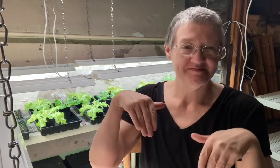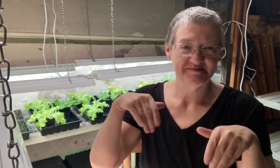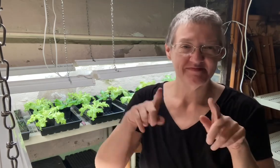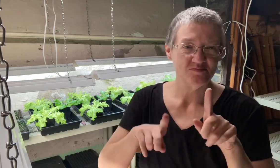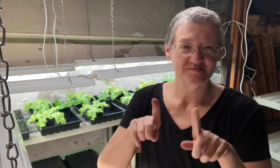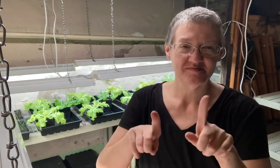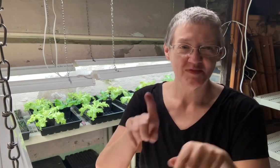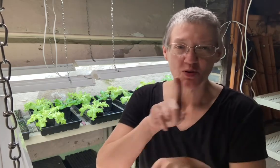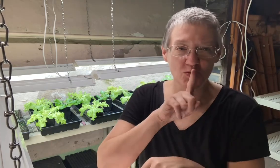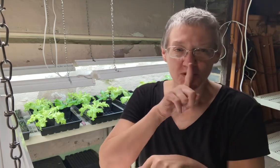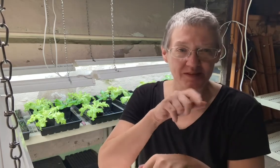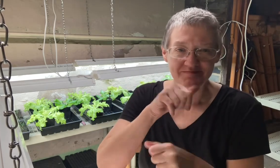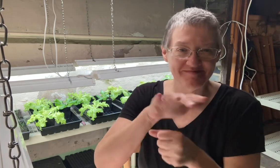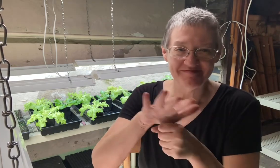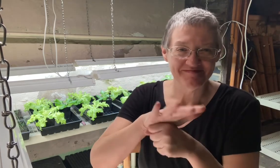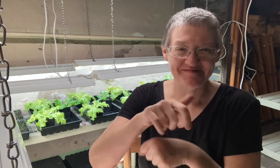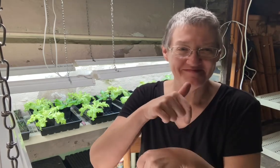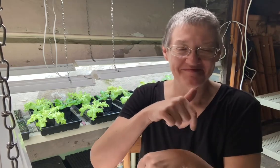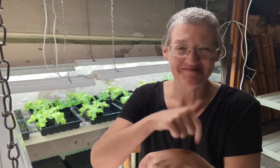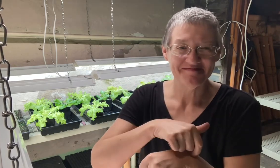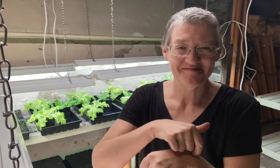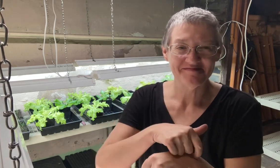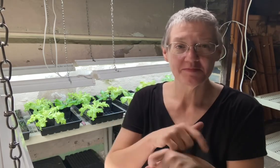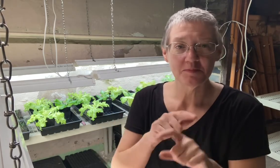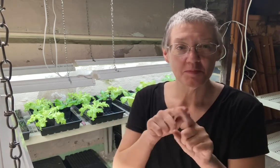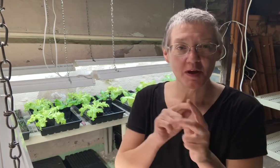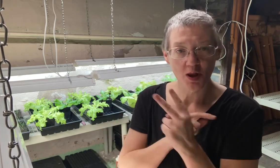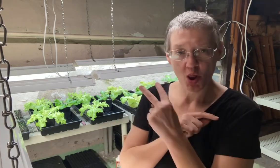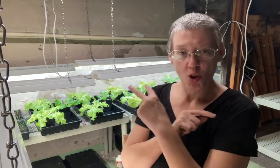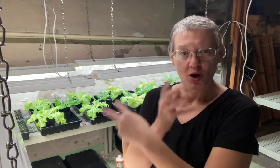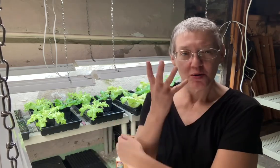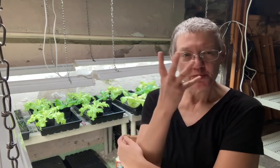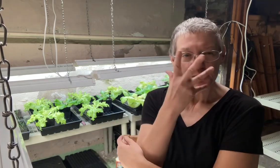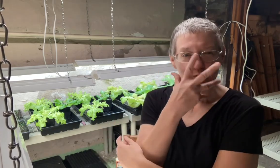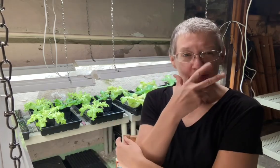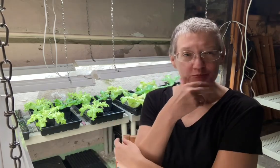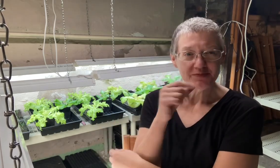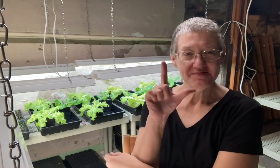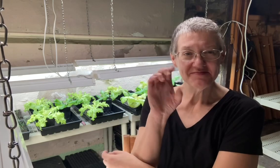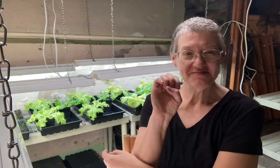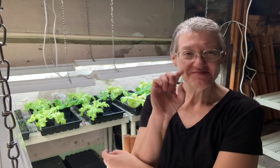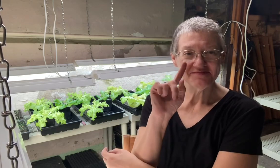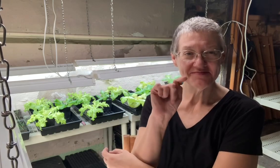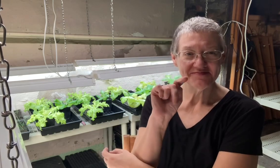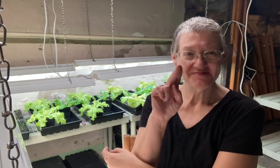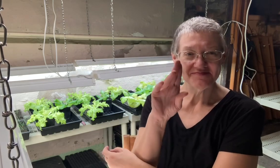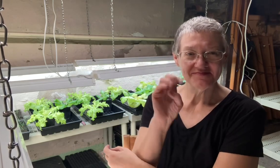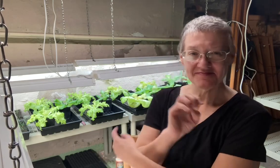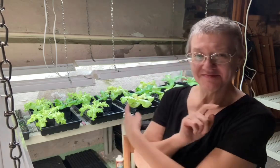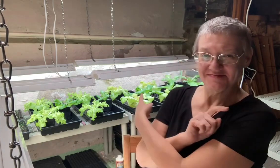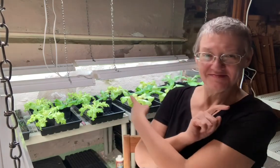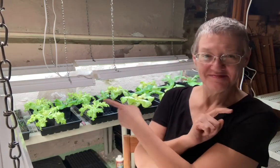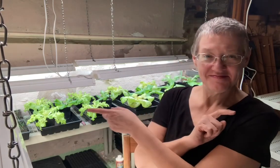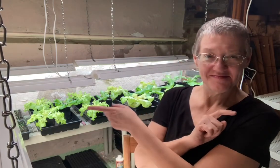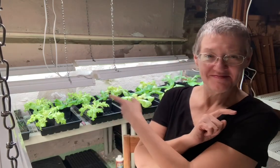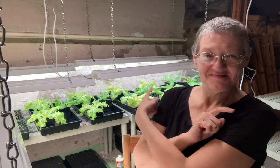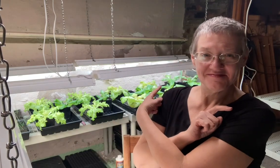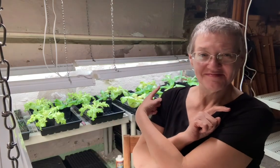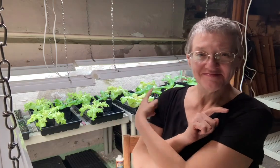4 days ago too, but it's really not been enough time for those to have come up. But look how beautiful all this